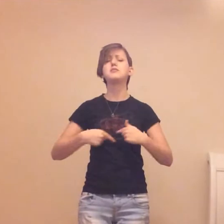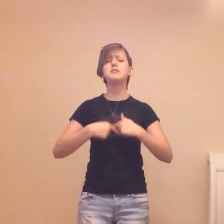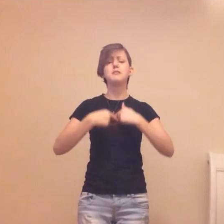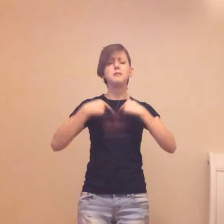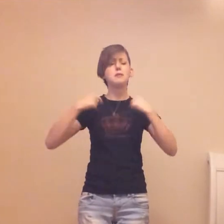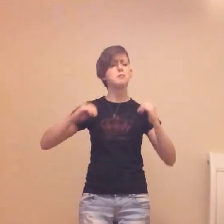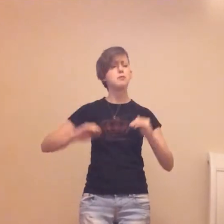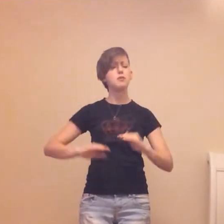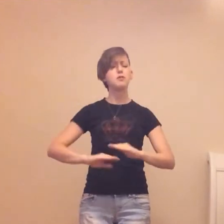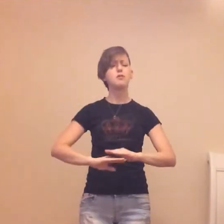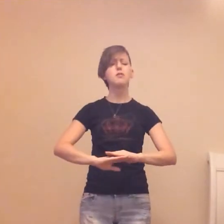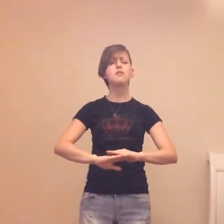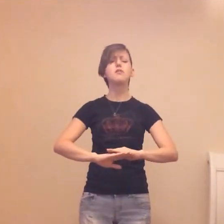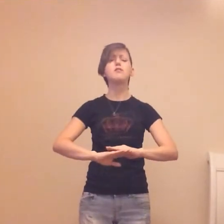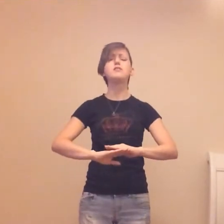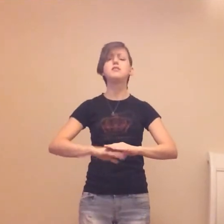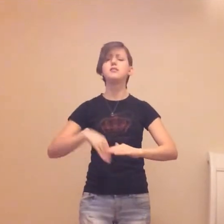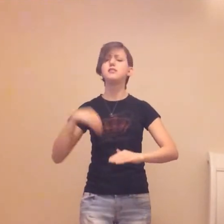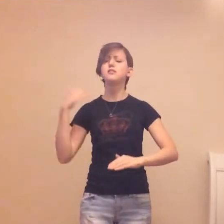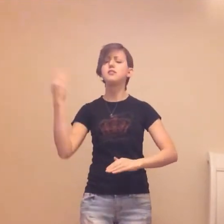upon Him.